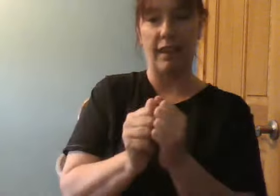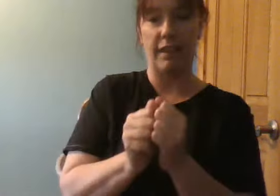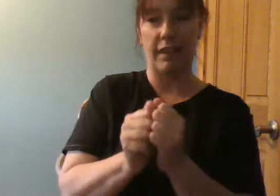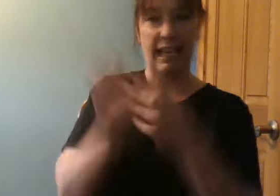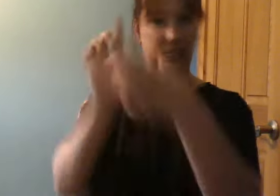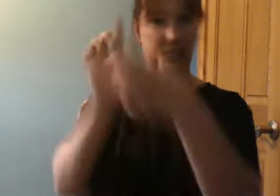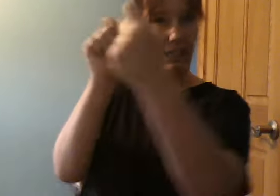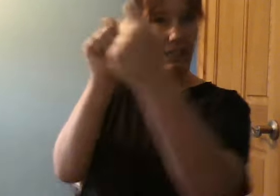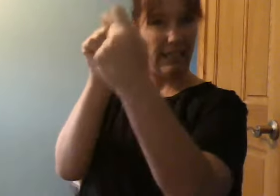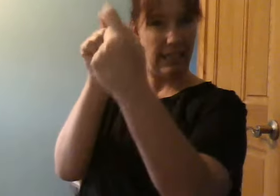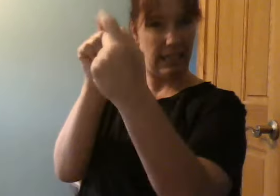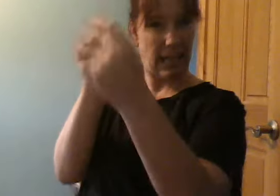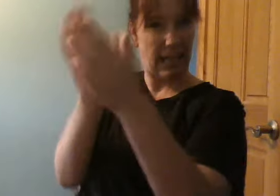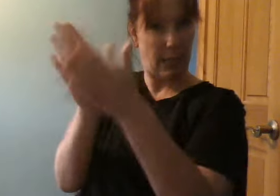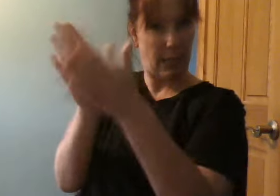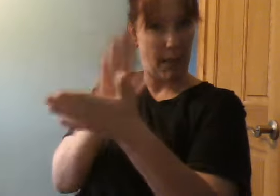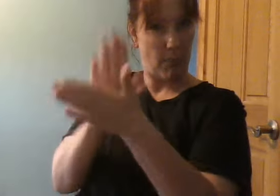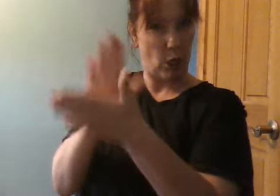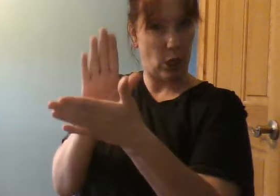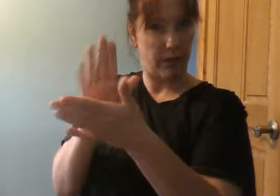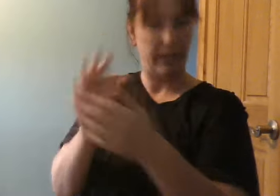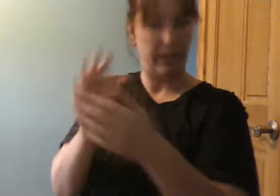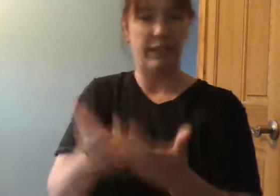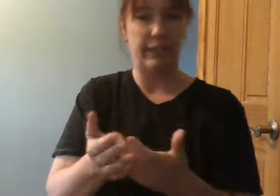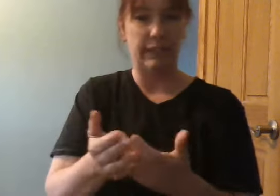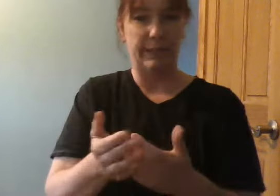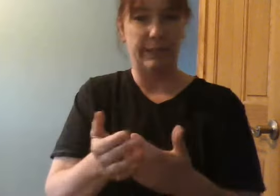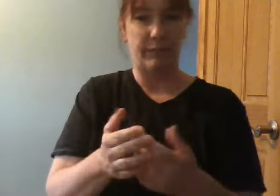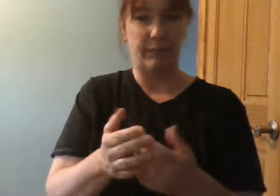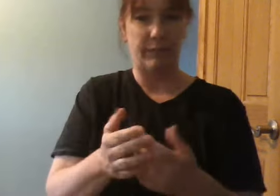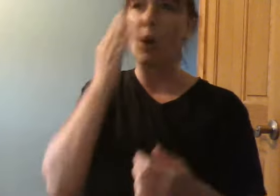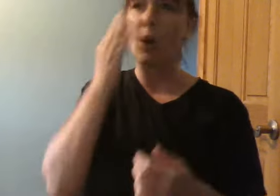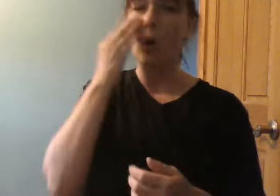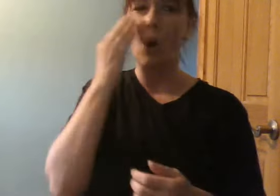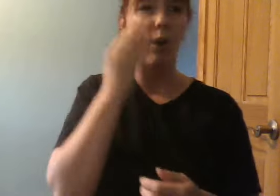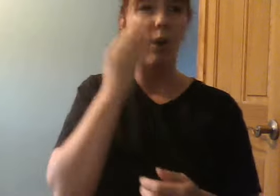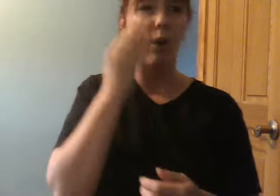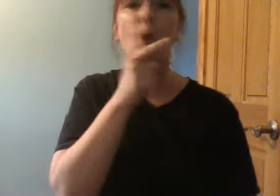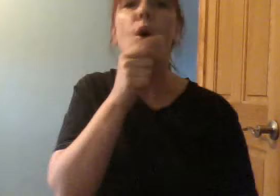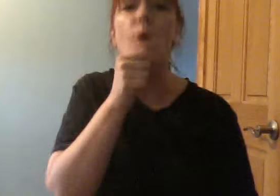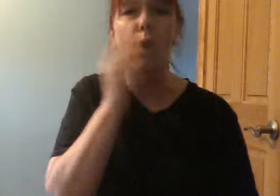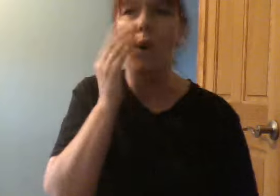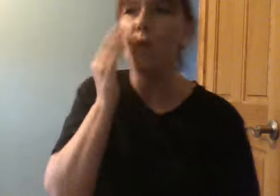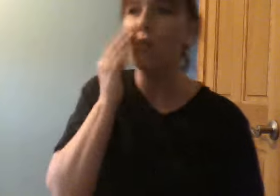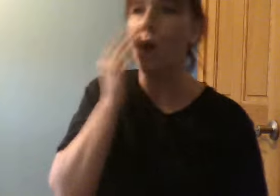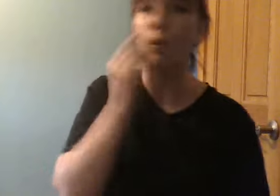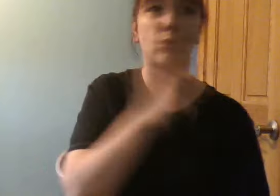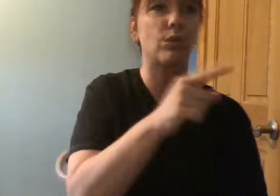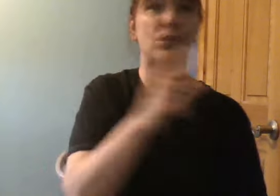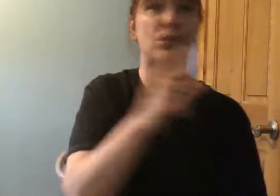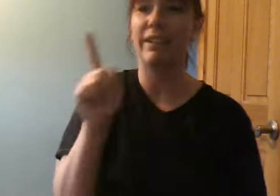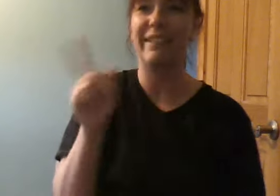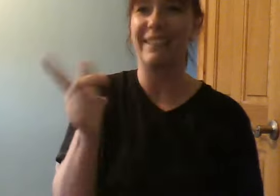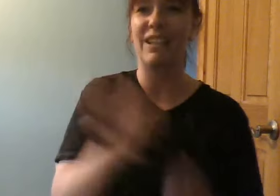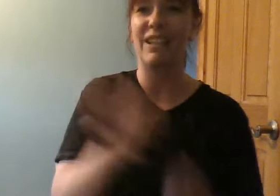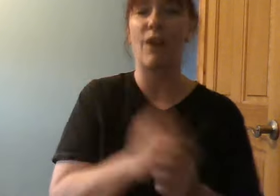Doctor Who's psychic. You're not nerds if you say yes. Who's seen Doctor Who's psychic paper? Oh, right, you were in the library the whole time studying, I guess. Is that